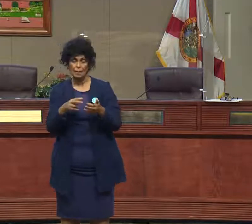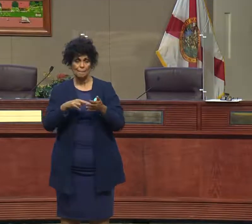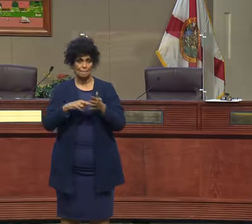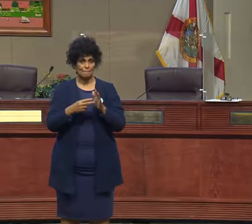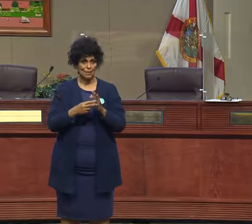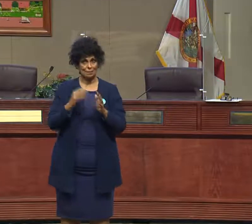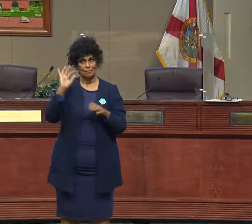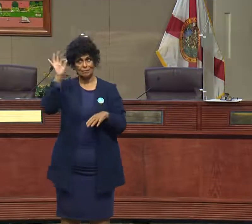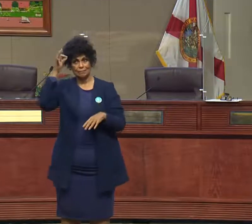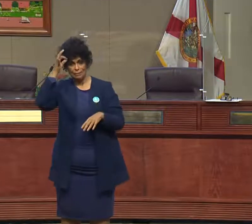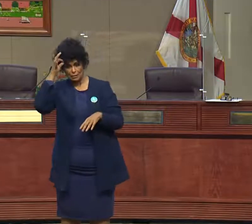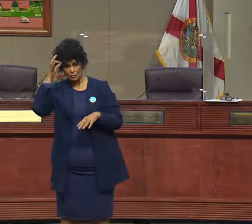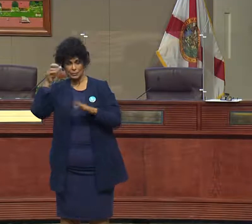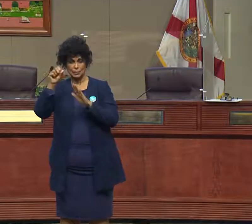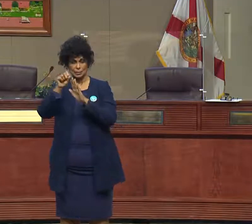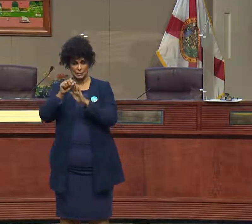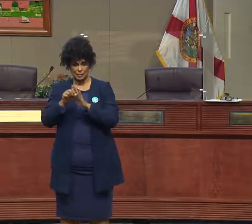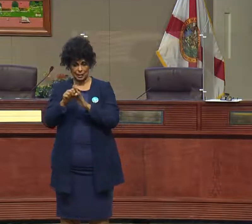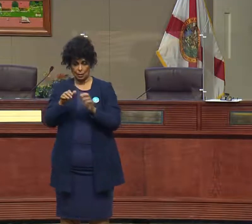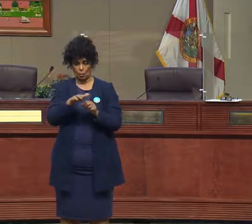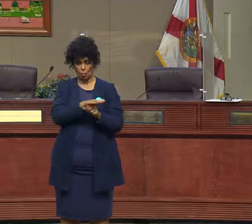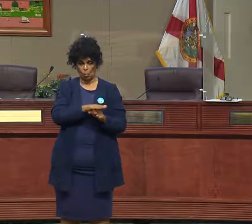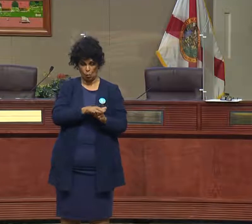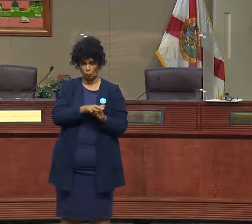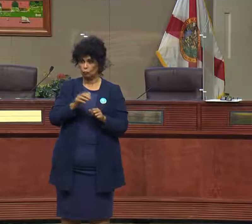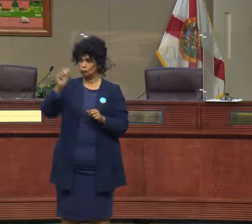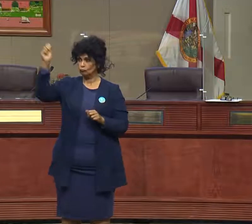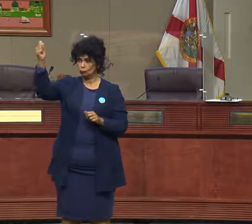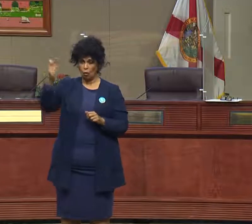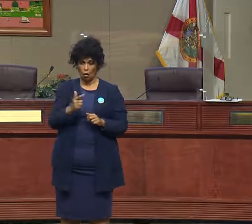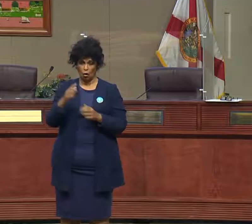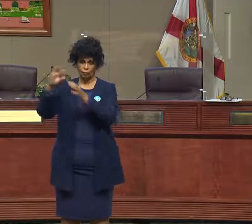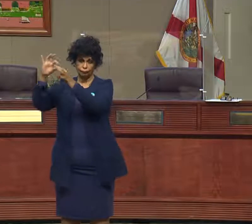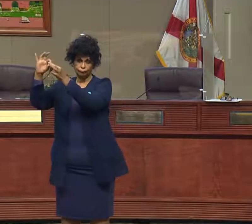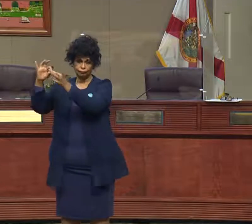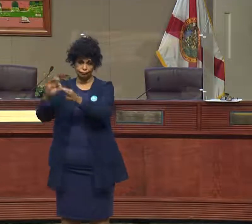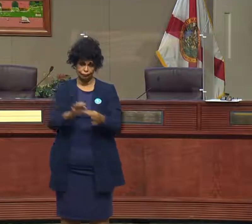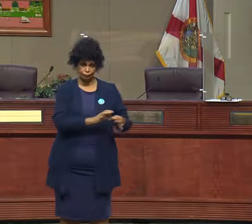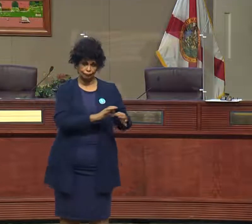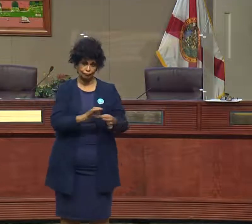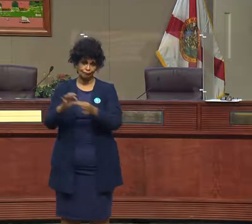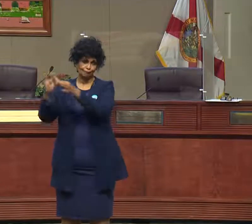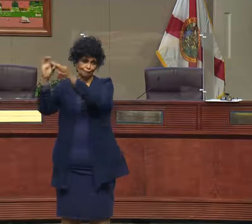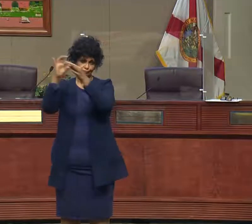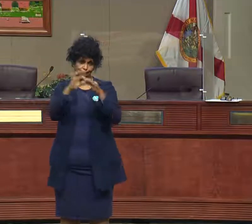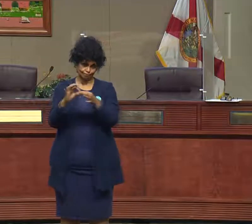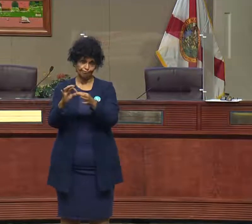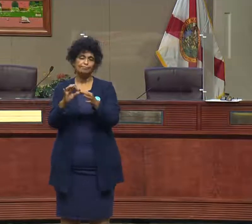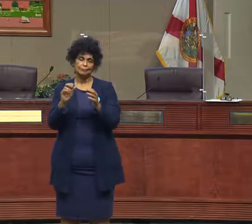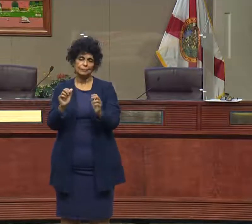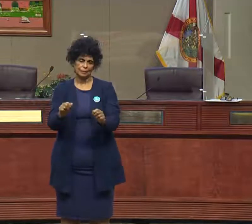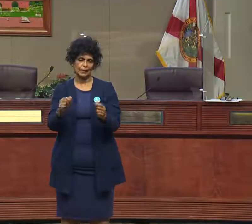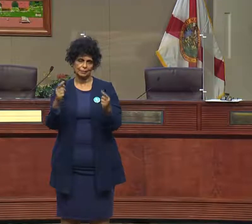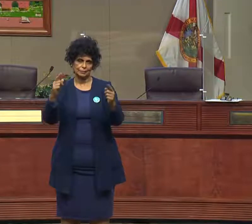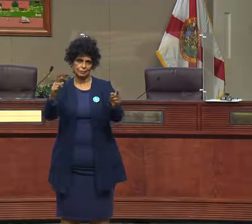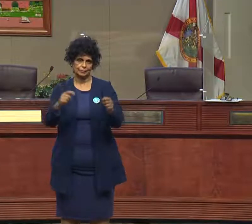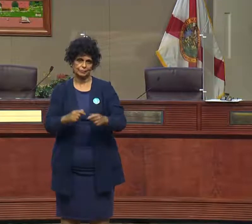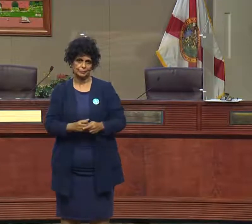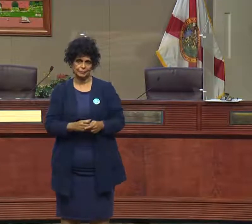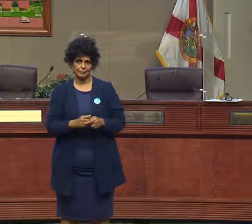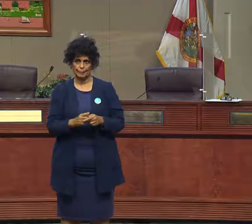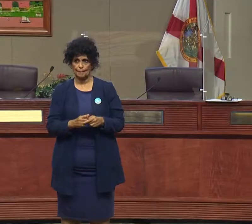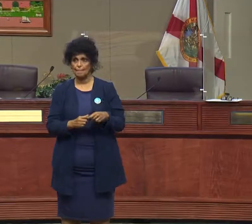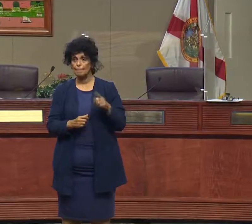local authorities. Hi, this is Nikki Zizaza with News 6. This question is for